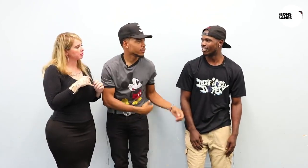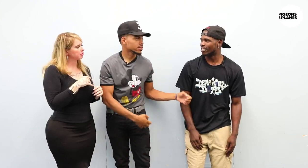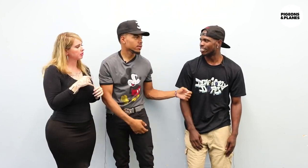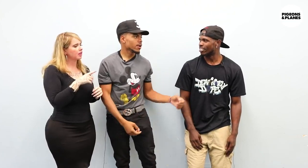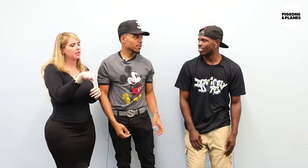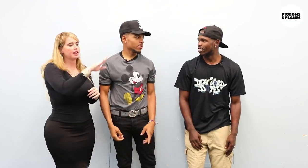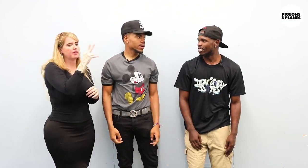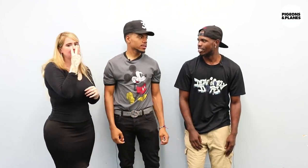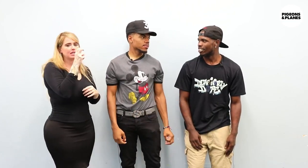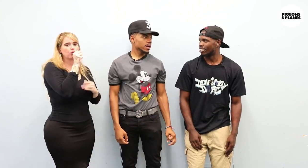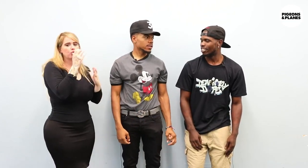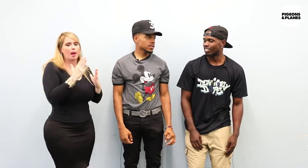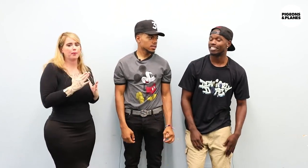seen a rapper practice modesty.